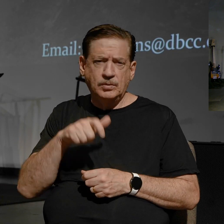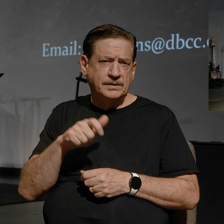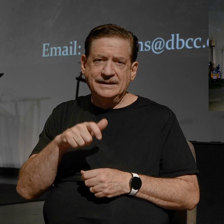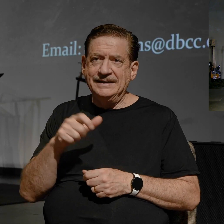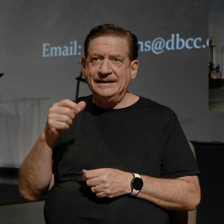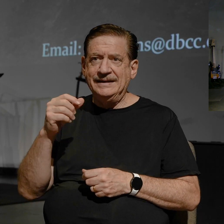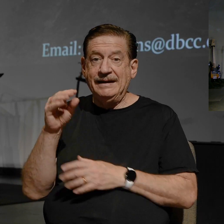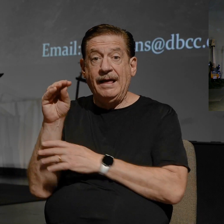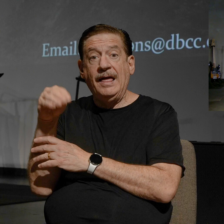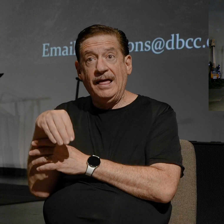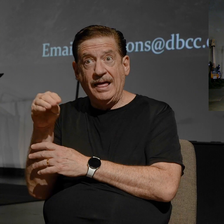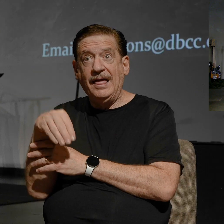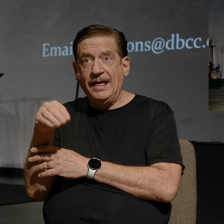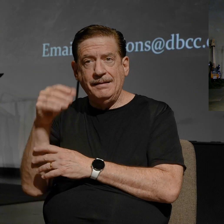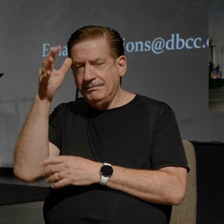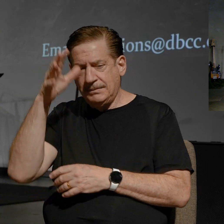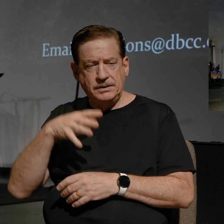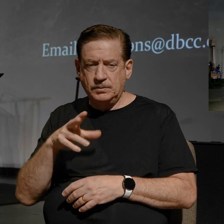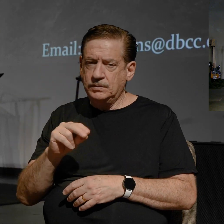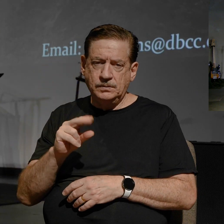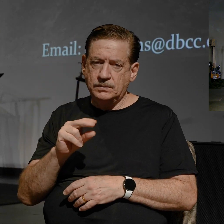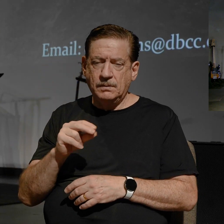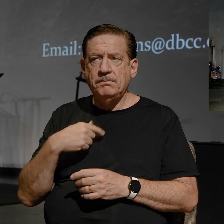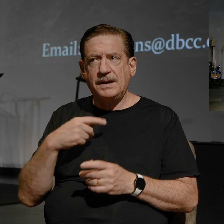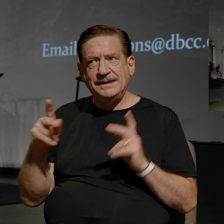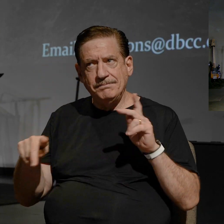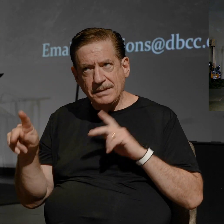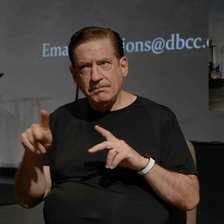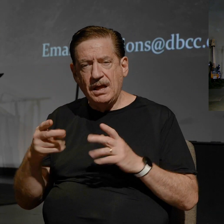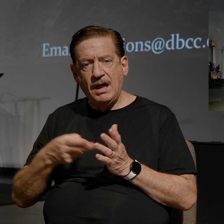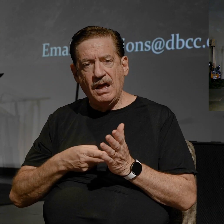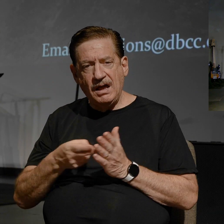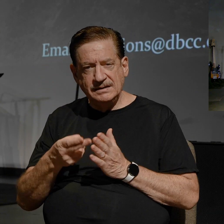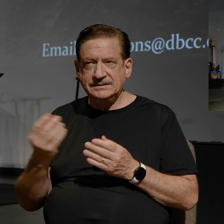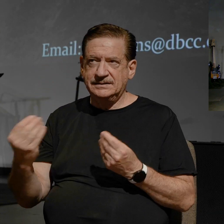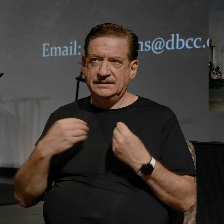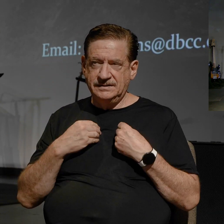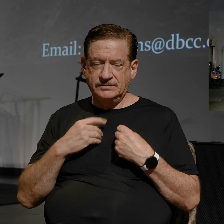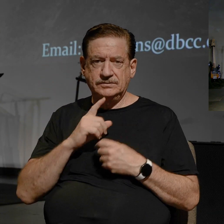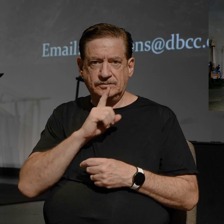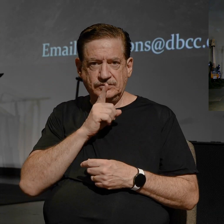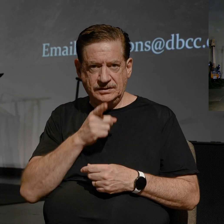yes men and women around us. We need people who are honest, who will give us grace and truth.